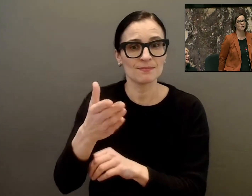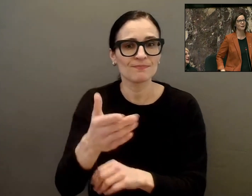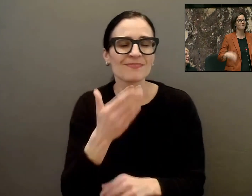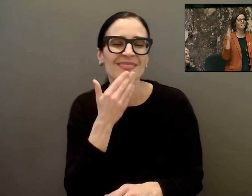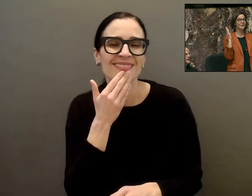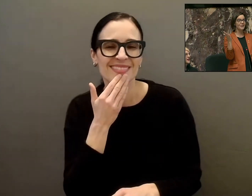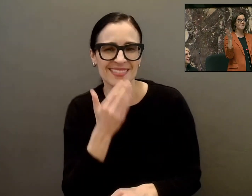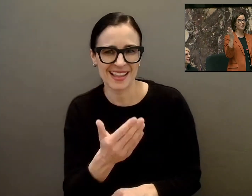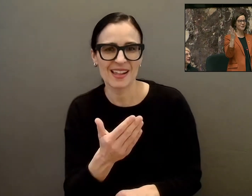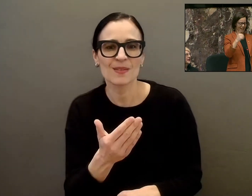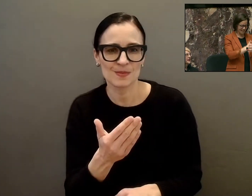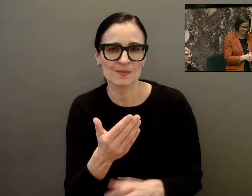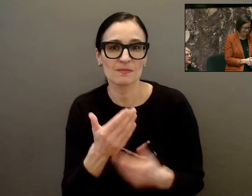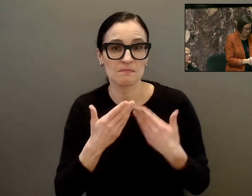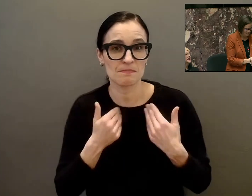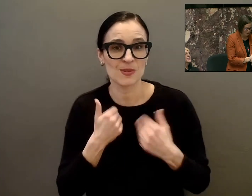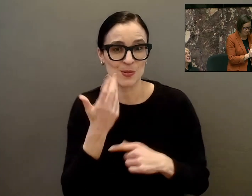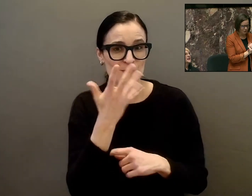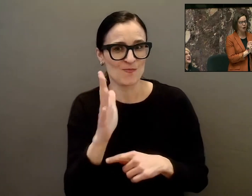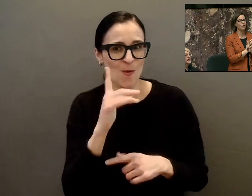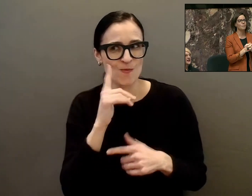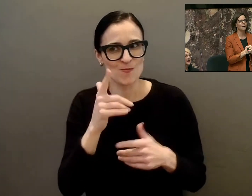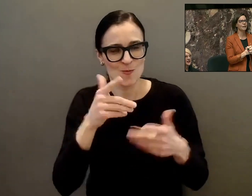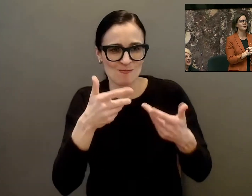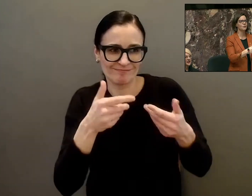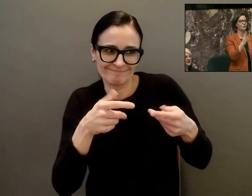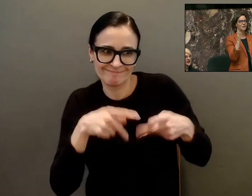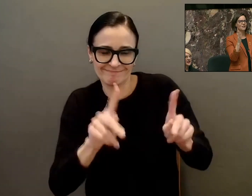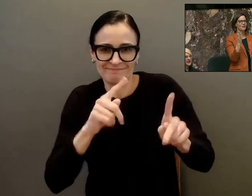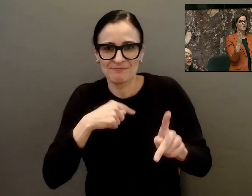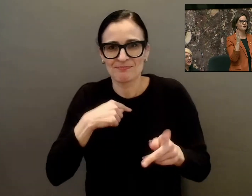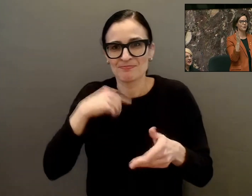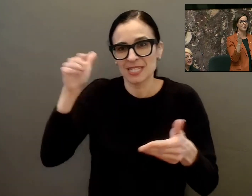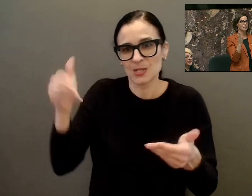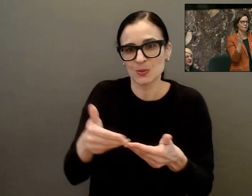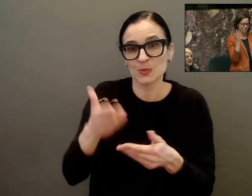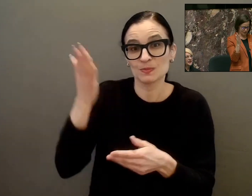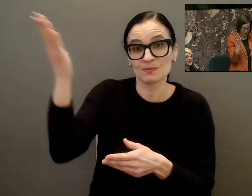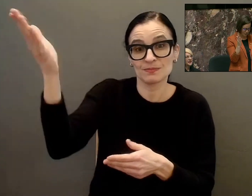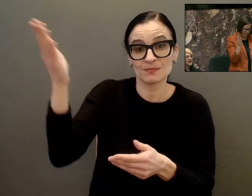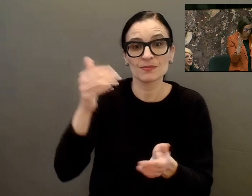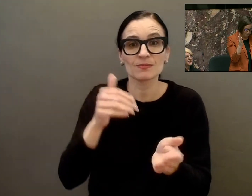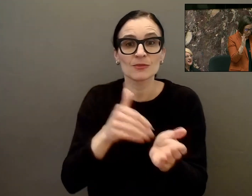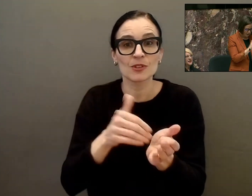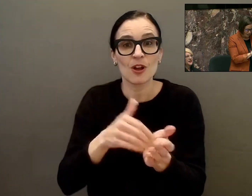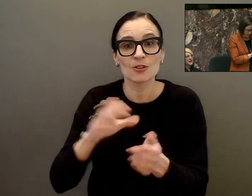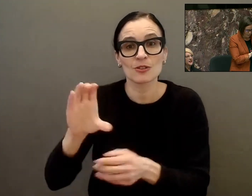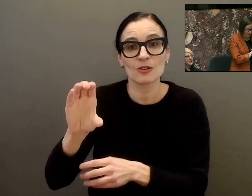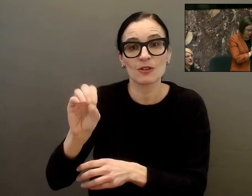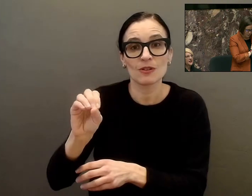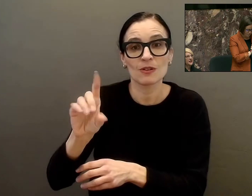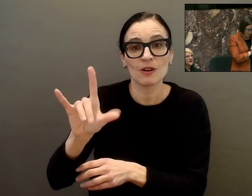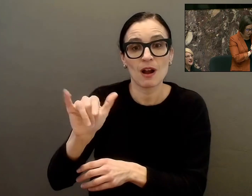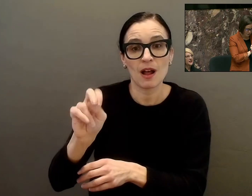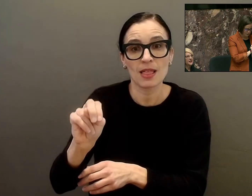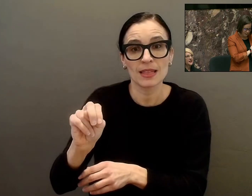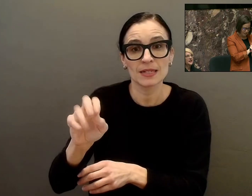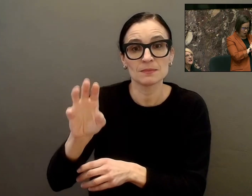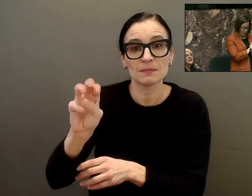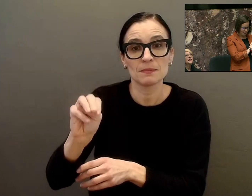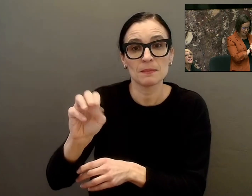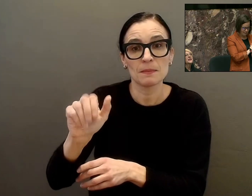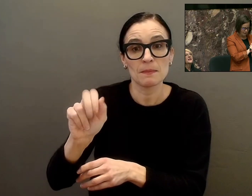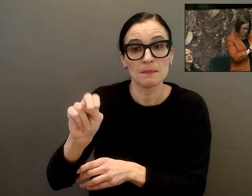In the House, we have a very special guest, Dr. Colin Monty, who is a registered forest professional. Professional forester,